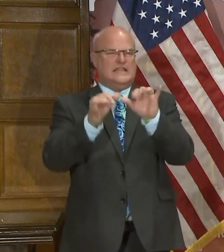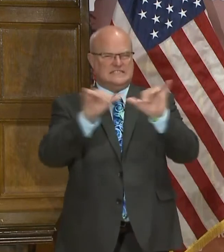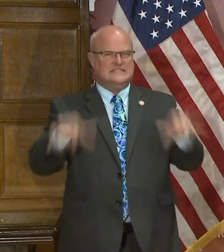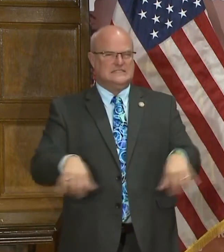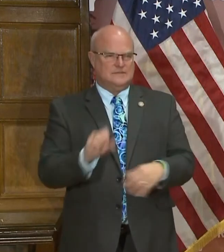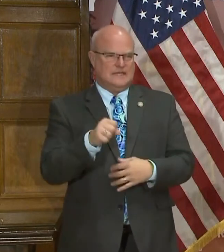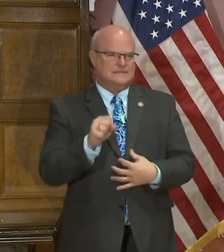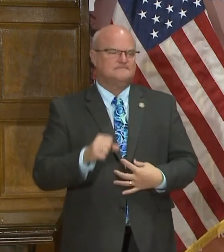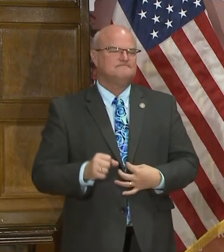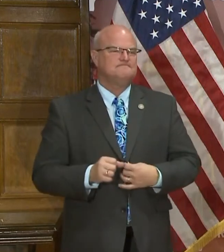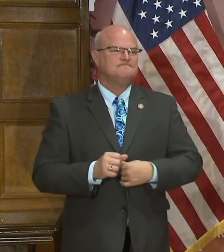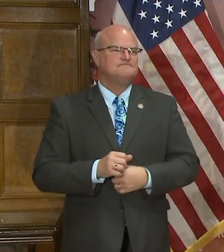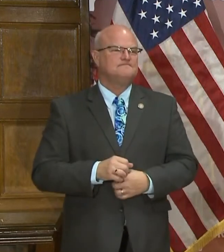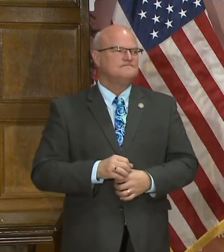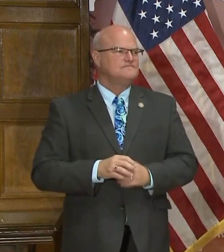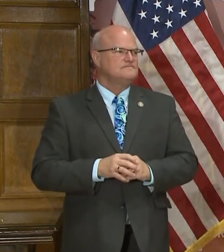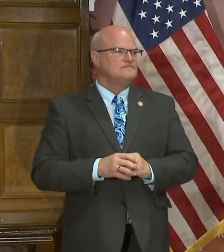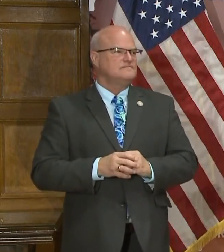system.